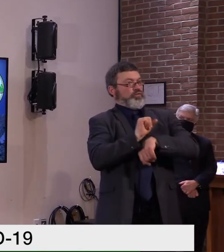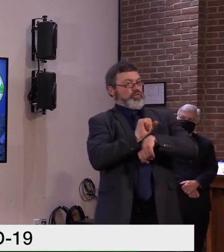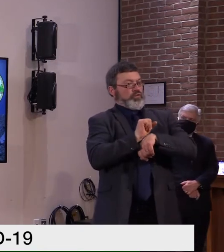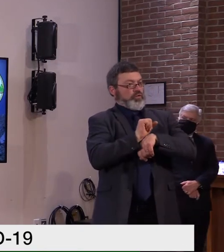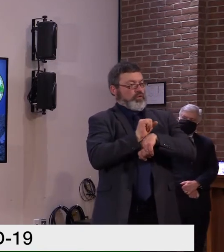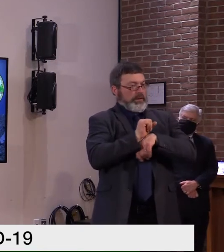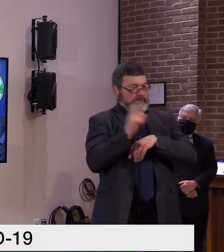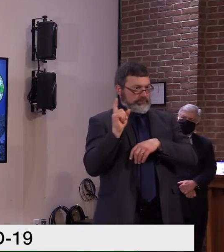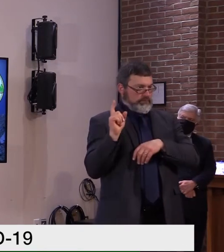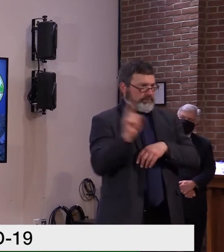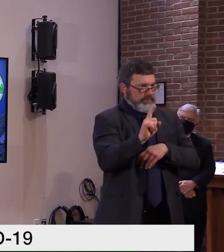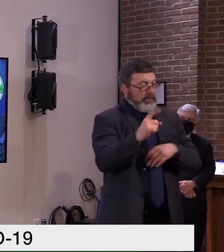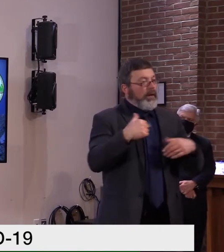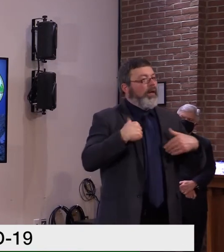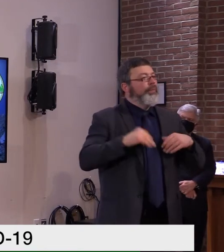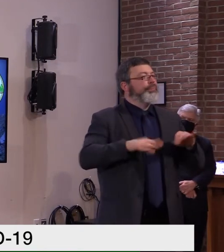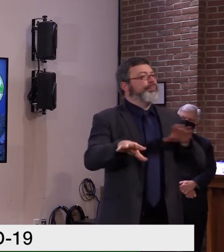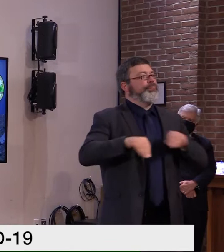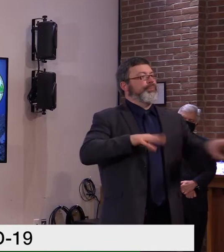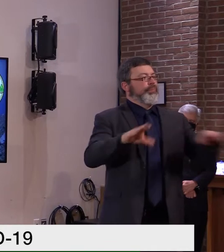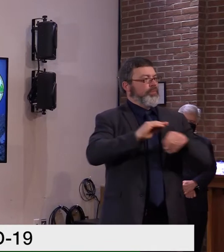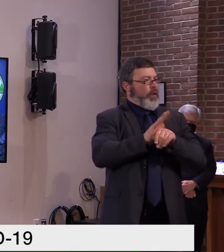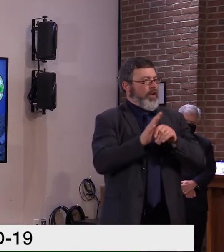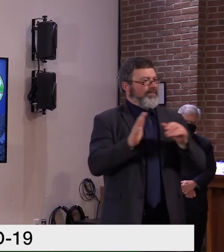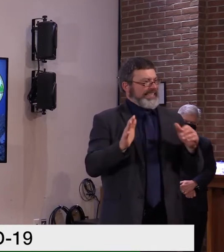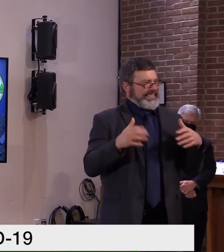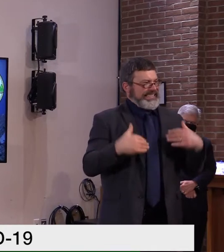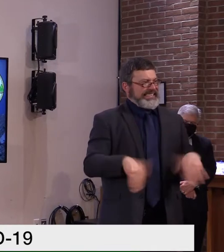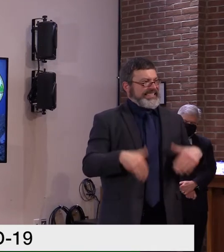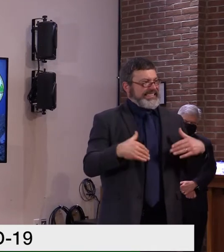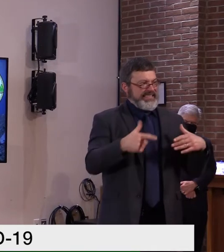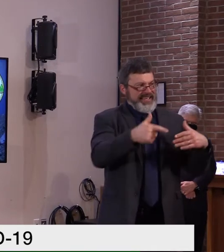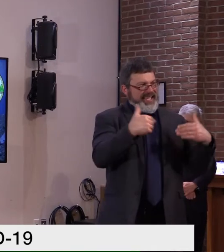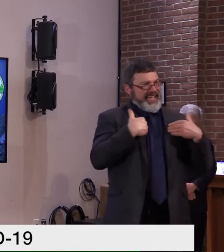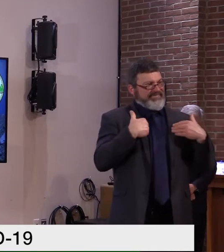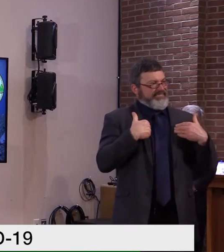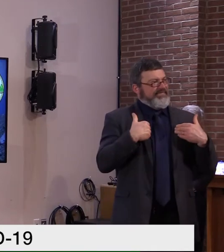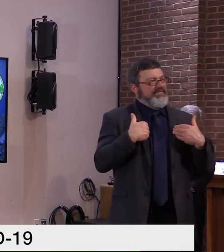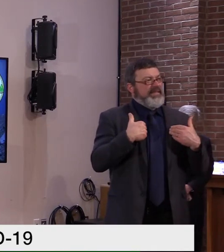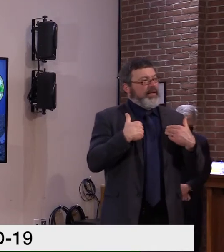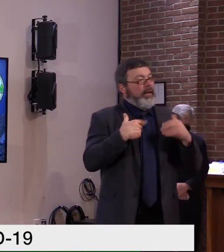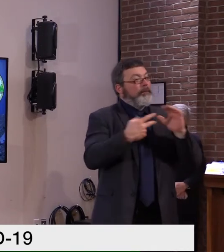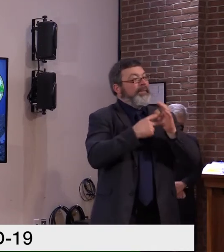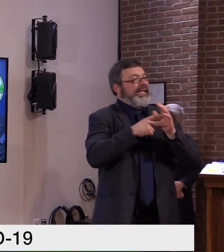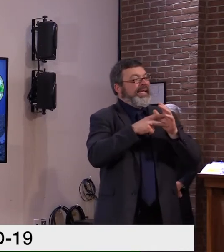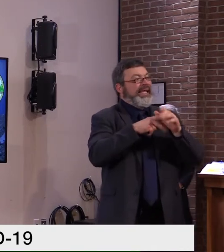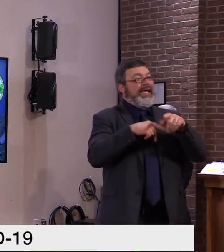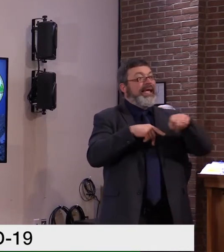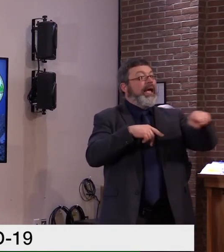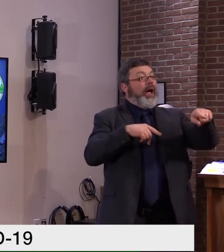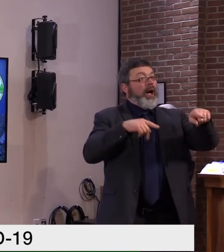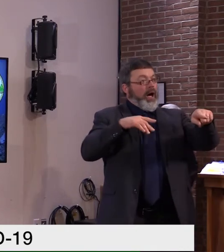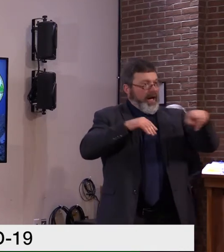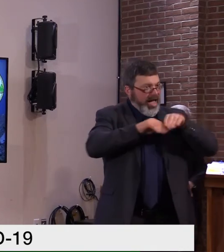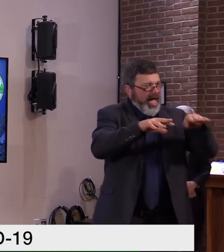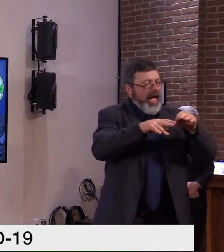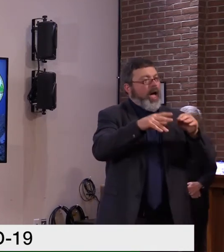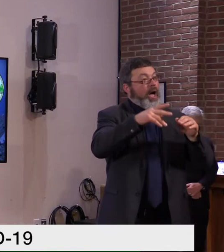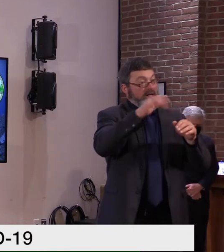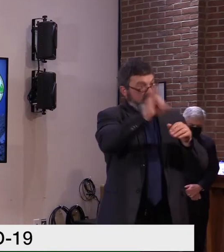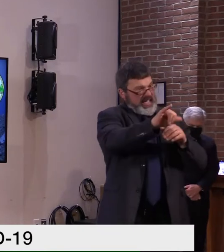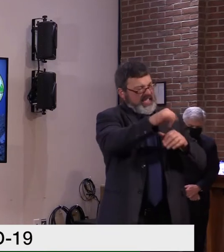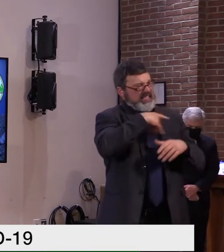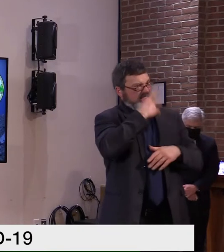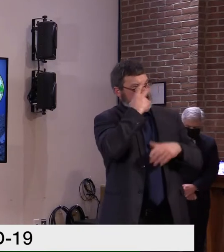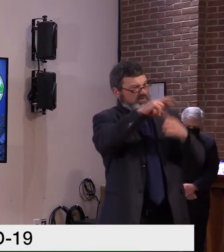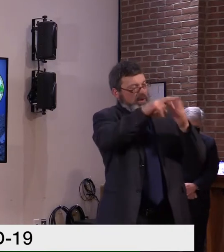the fact that more virus is present in our communities. Hence our continuing guidance to Vermonters regarding the